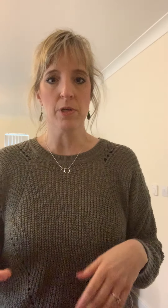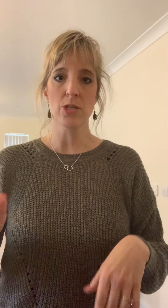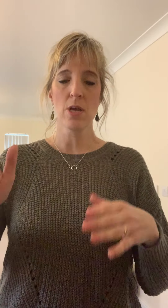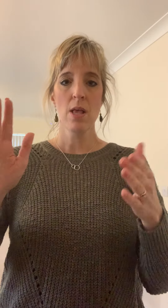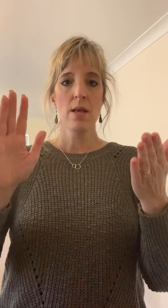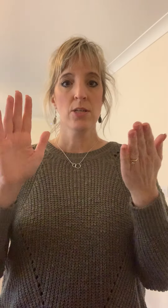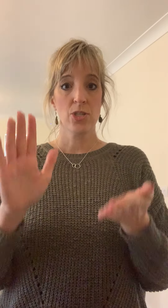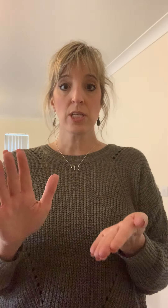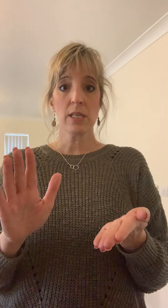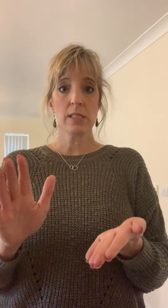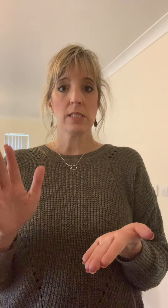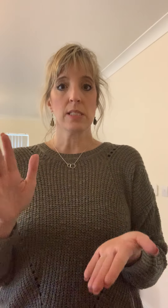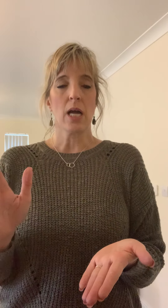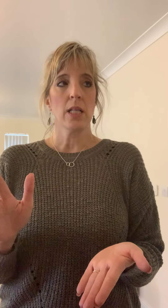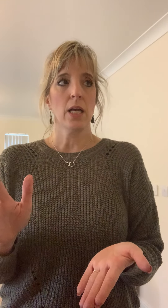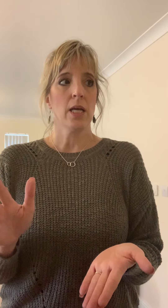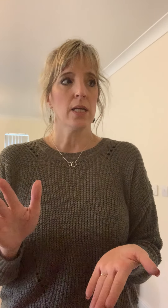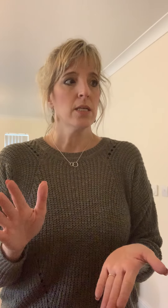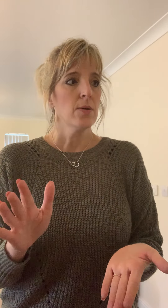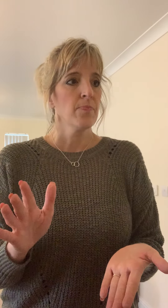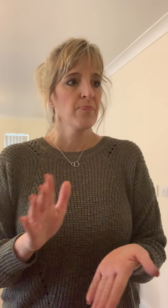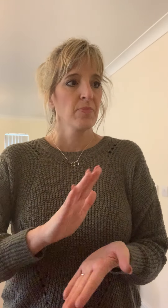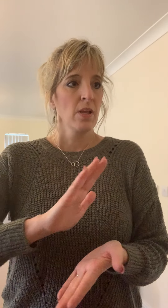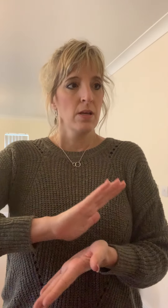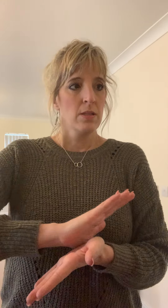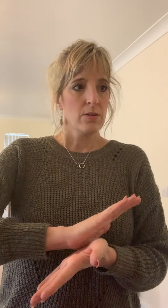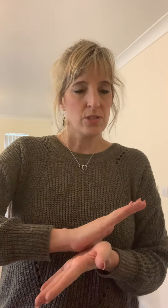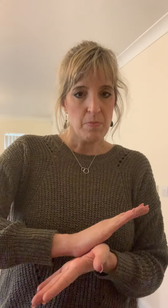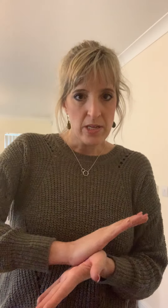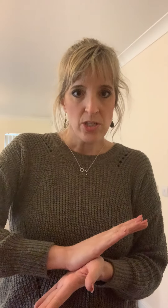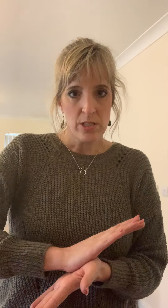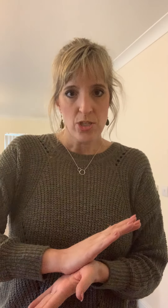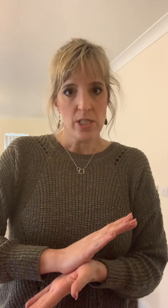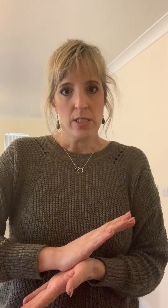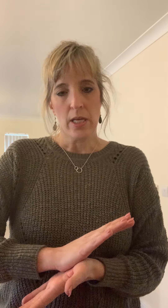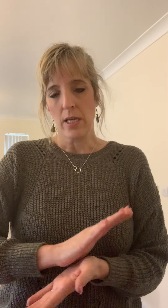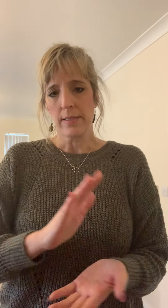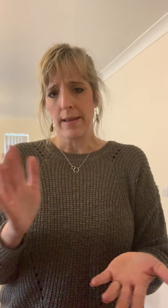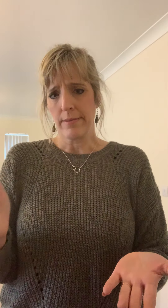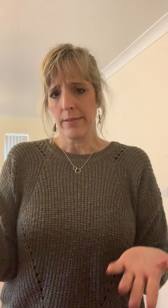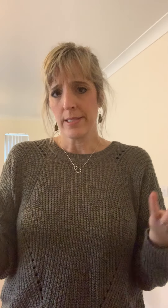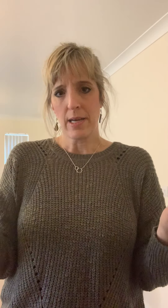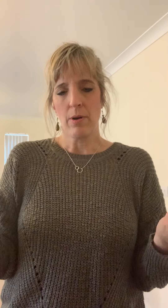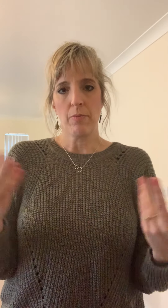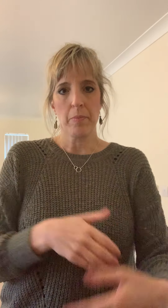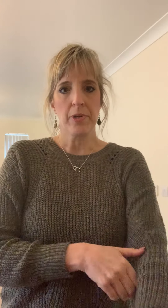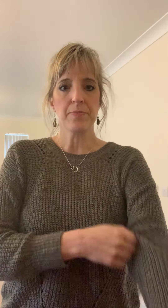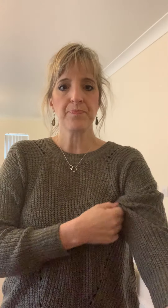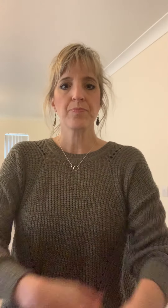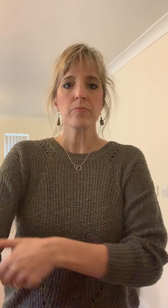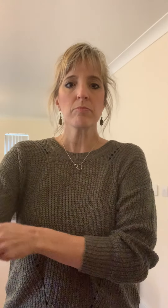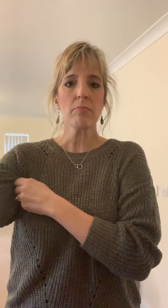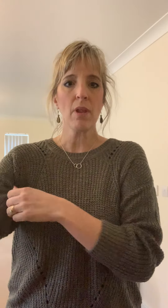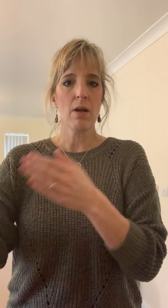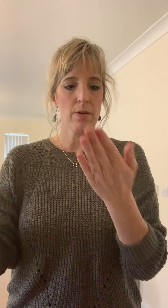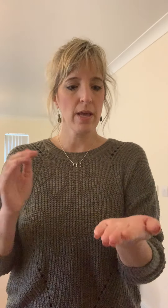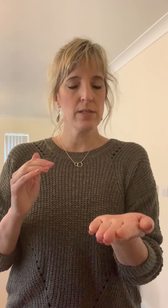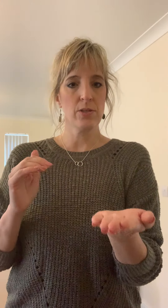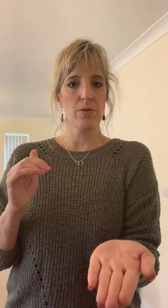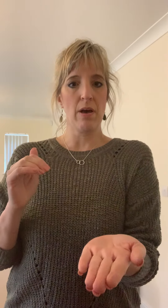sandwich. Cheese is kind of like they're smashing the cheese, I guess. I don't know, that's how I remember it. Okay, so you have